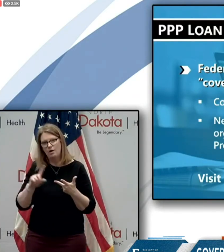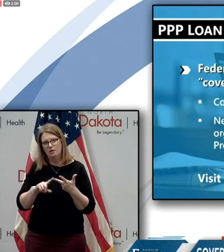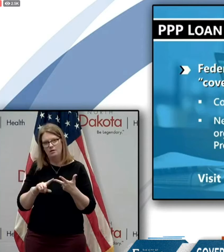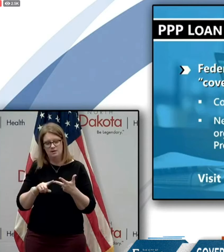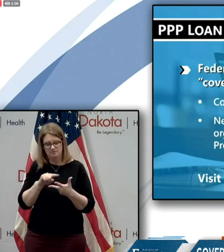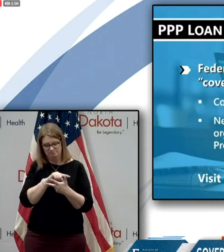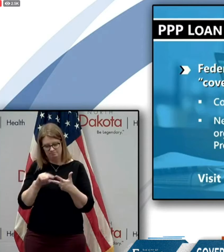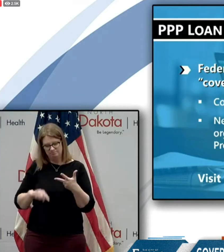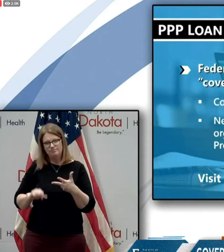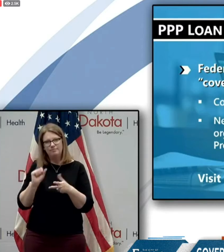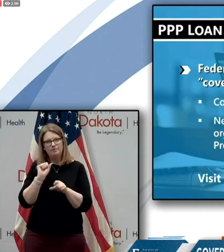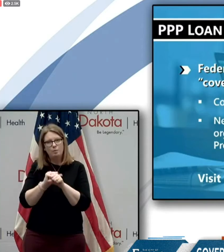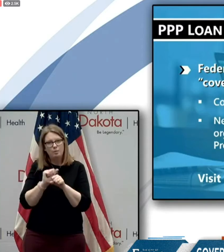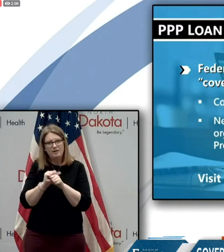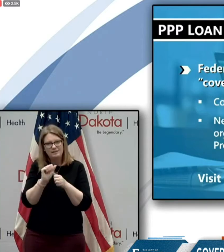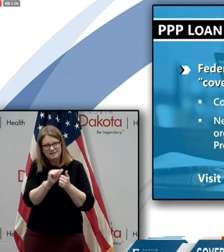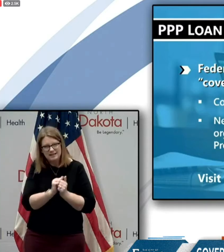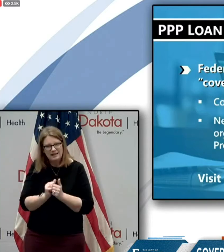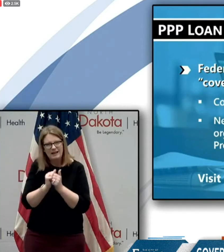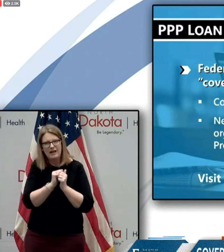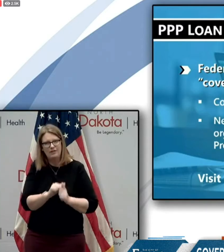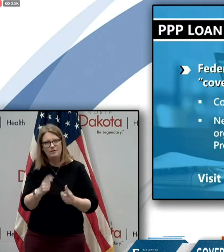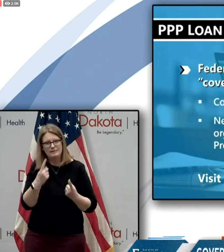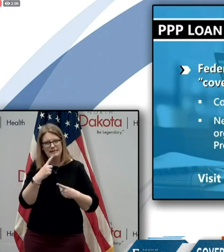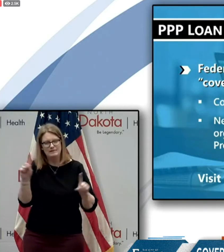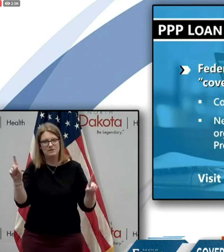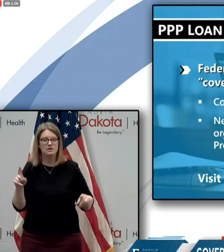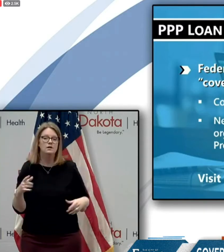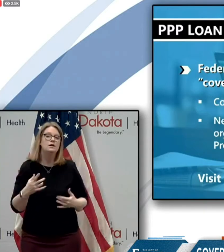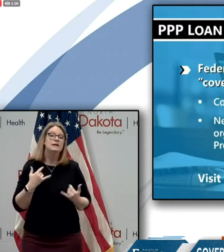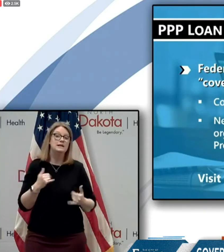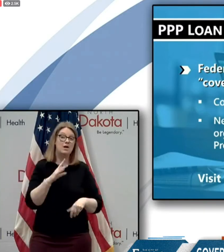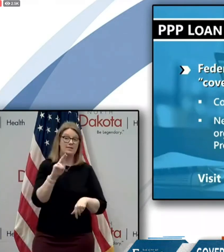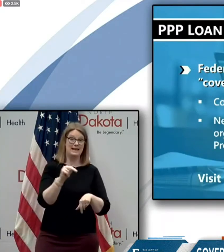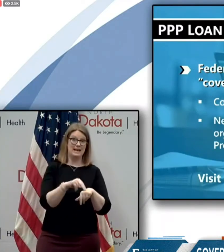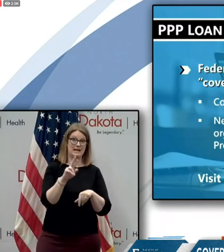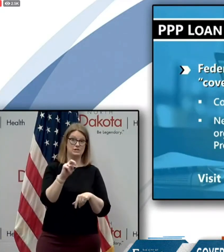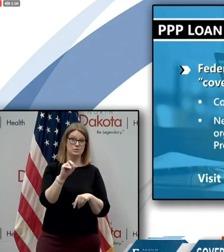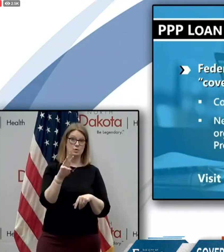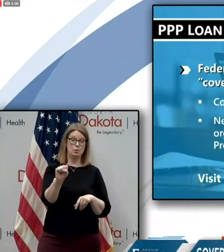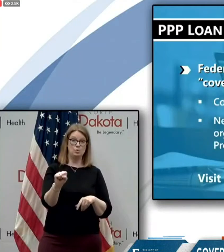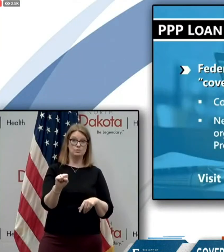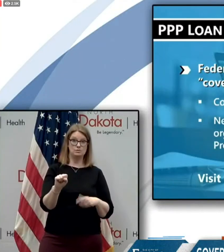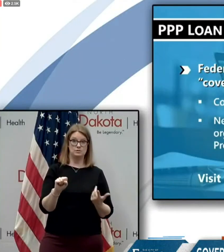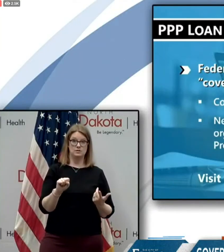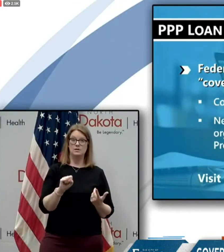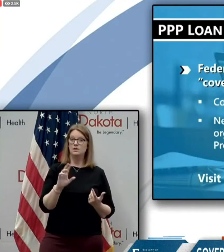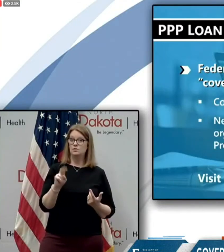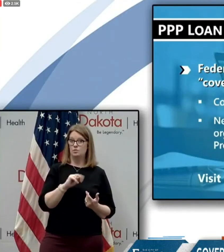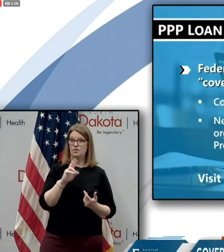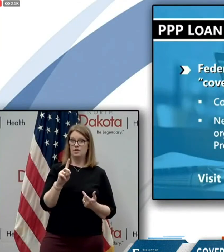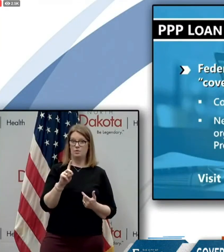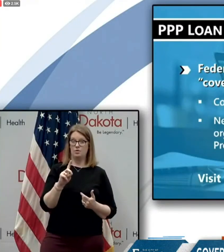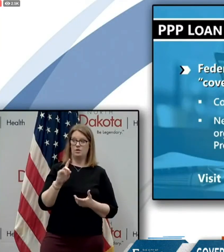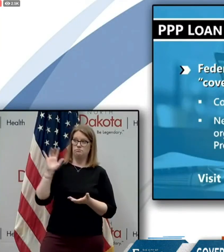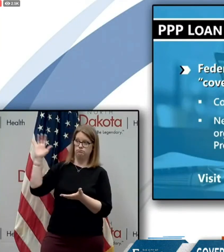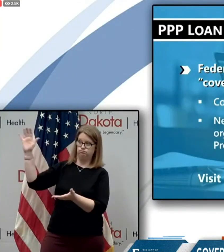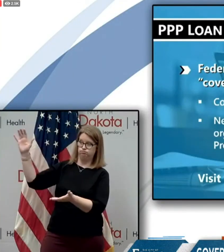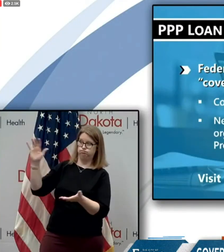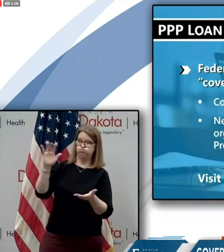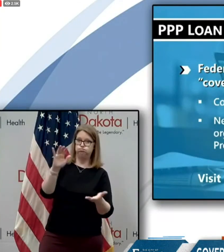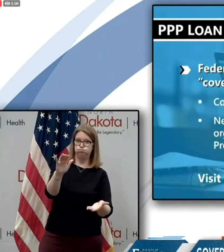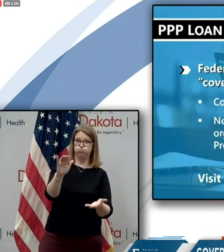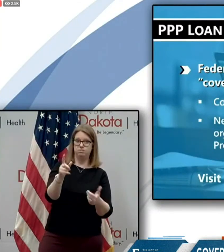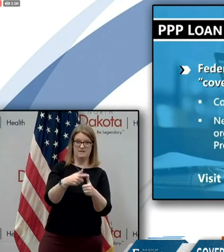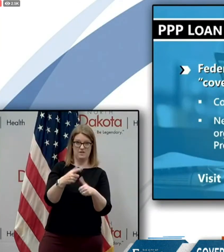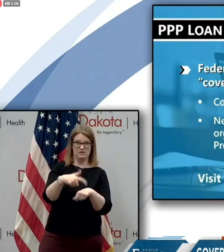possible. As you may have read even in the national news, that North Dakota received an outside share of the first round of PPP loans